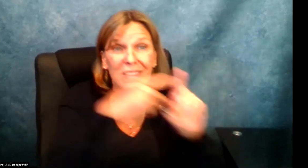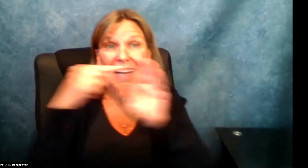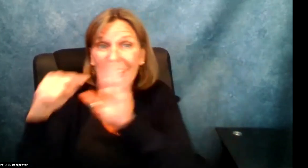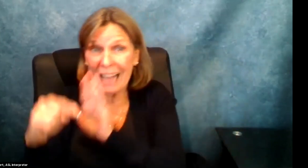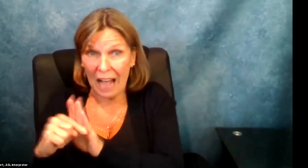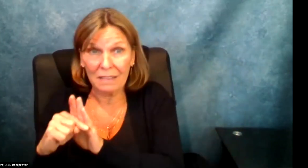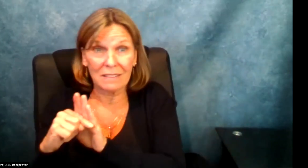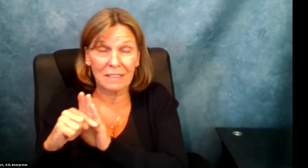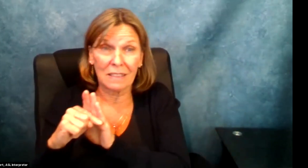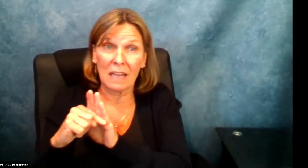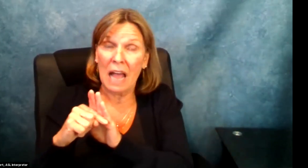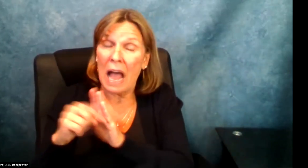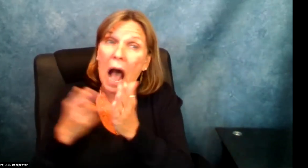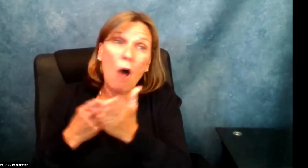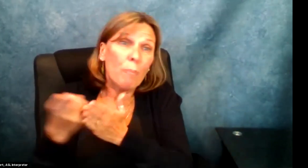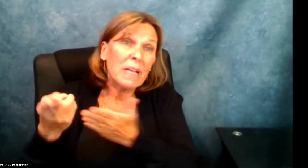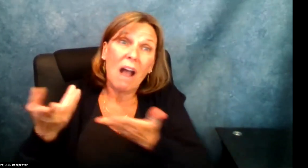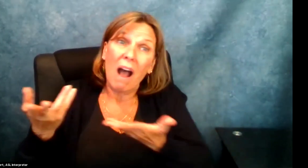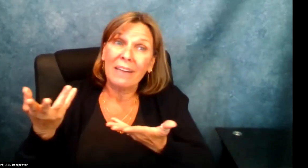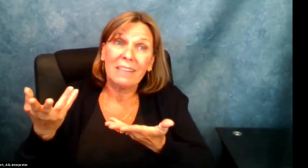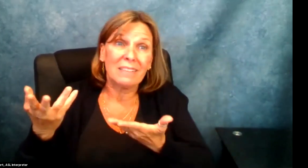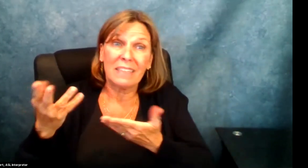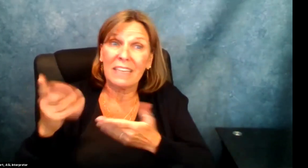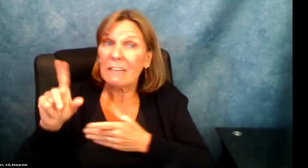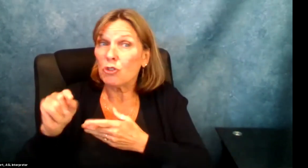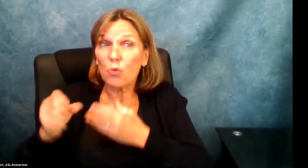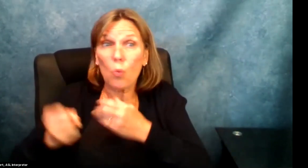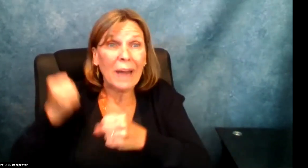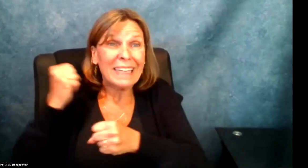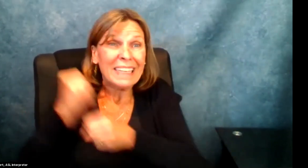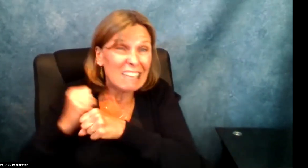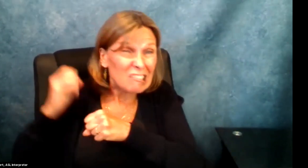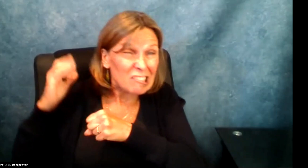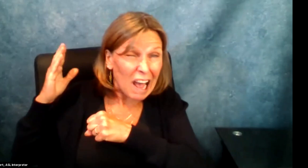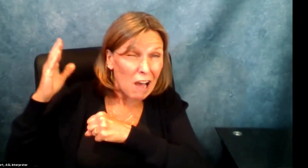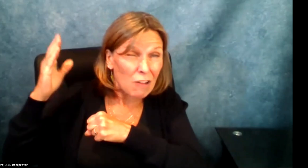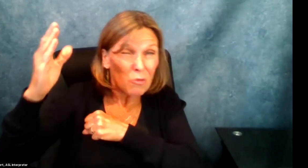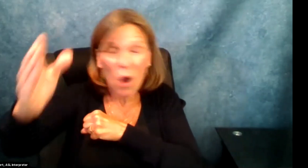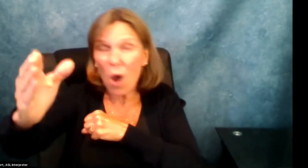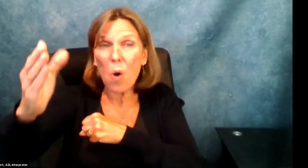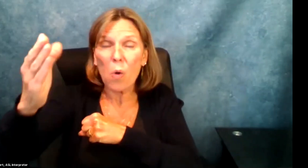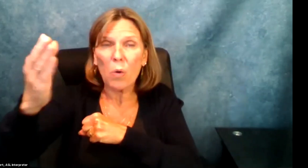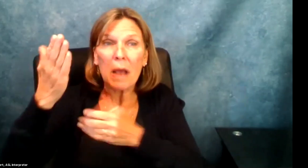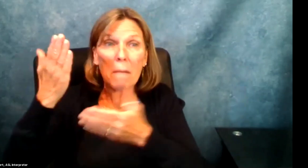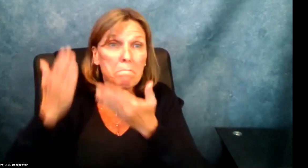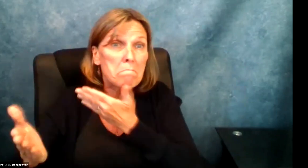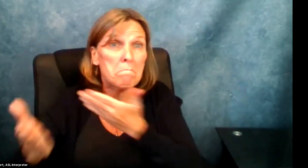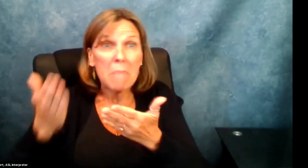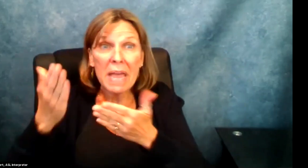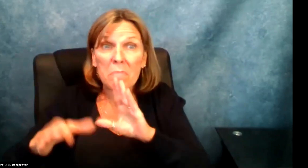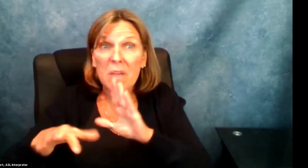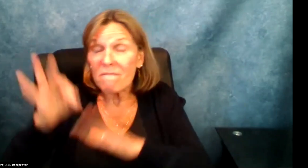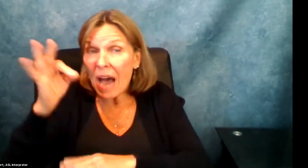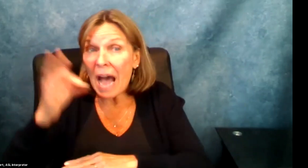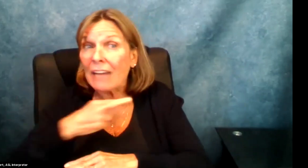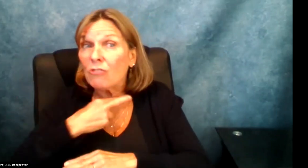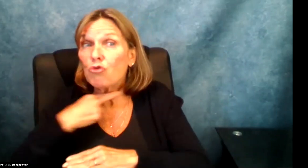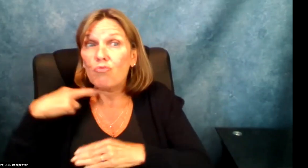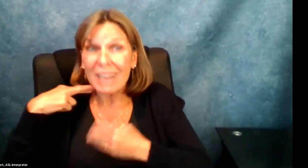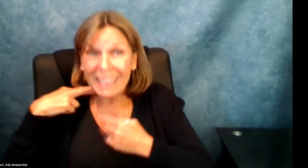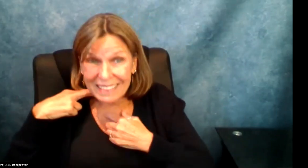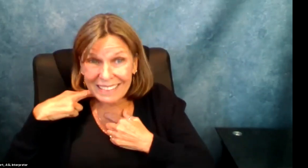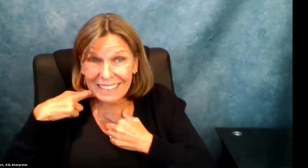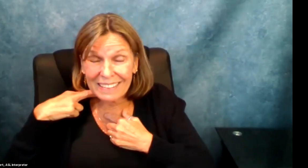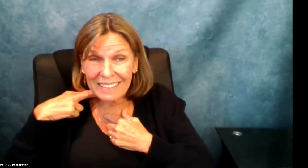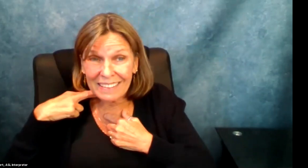if 20 years down the road, there could be some identified risk from a vaccine, but the hypothesis